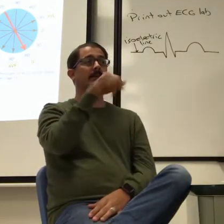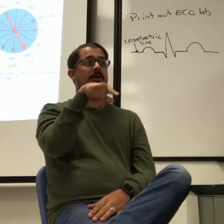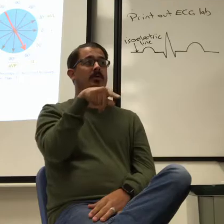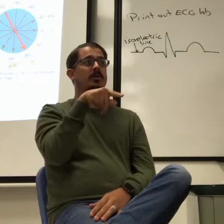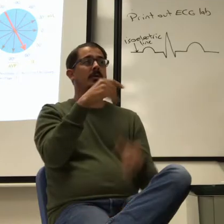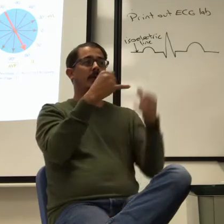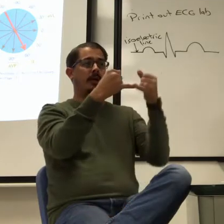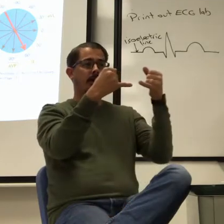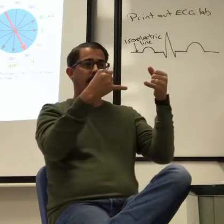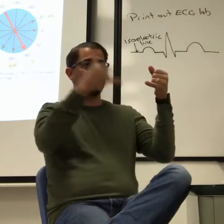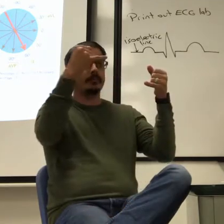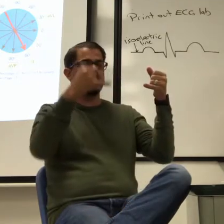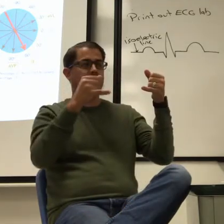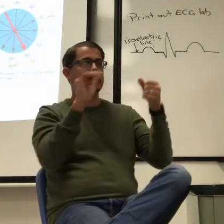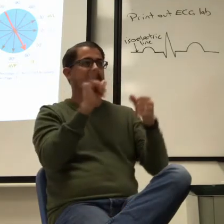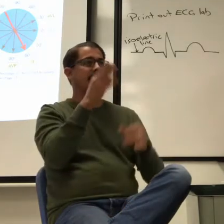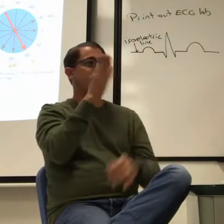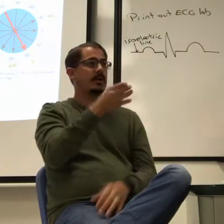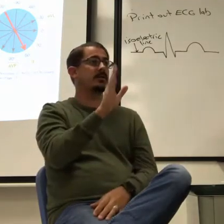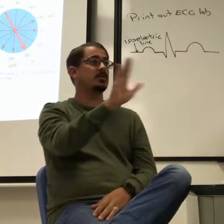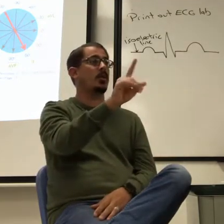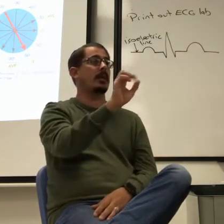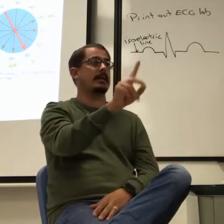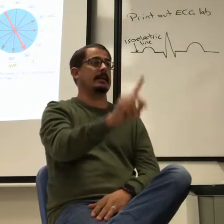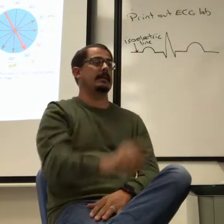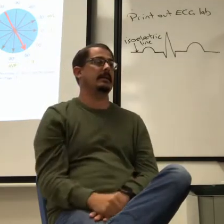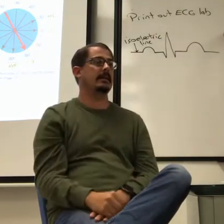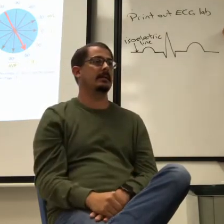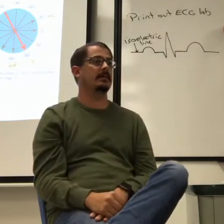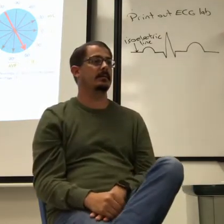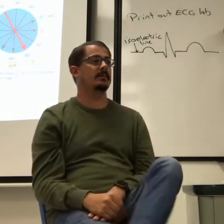is spreading in the same direction as your lead.